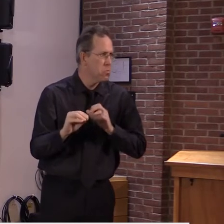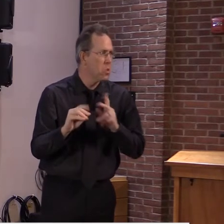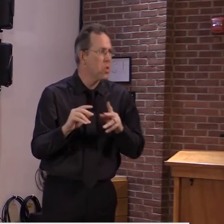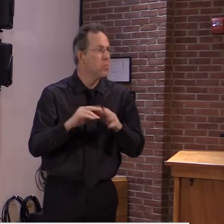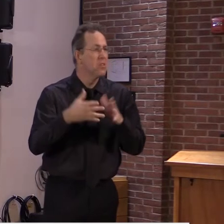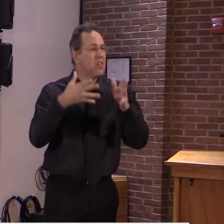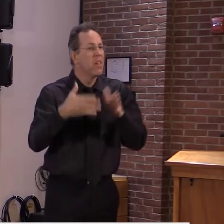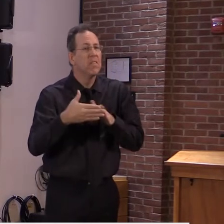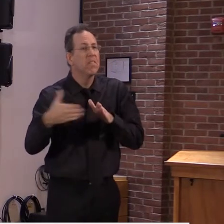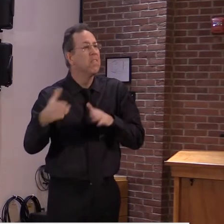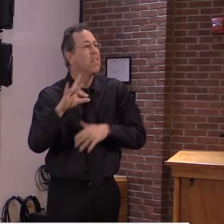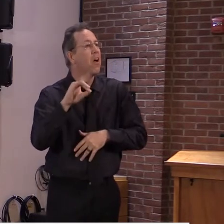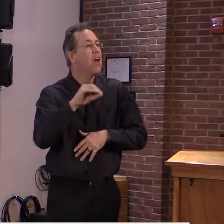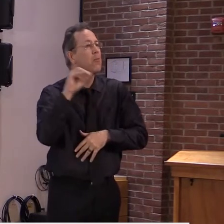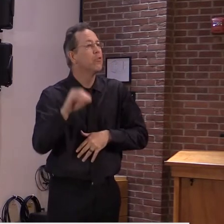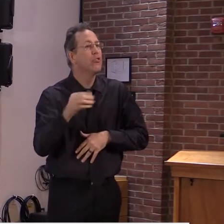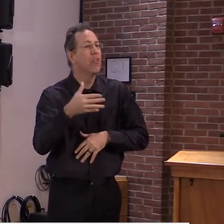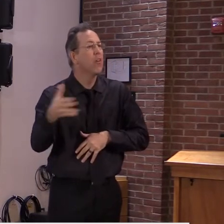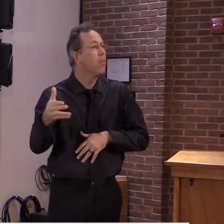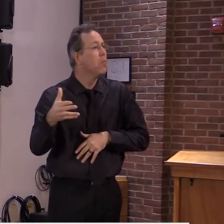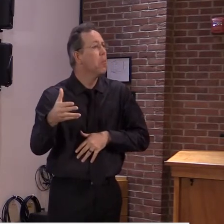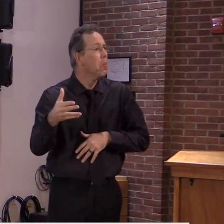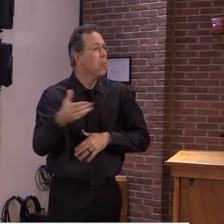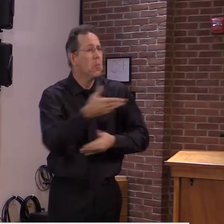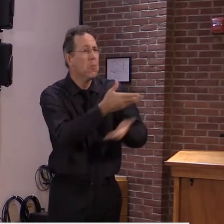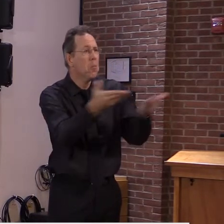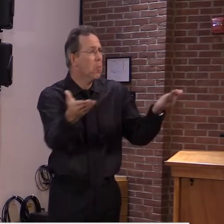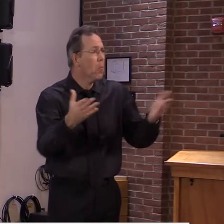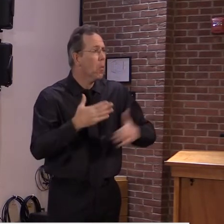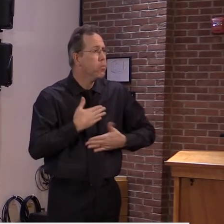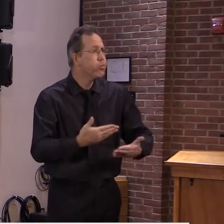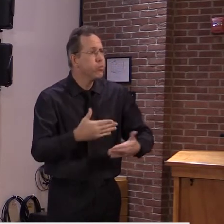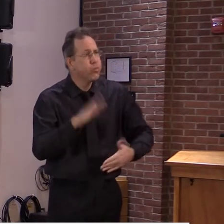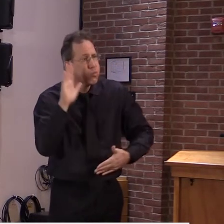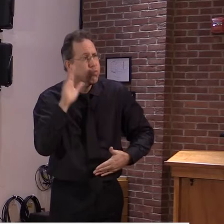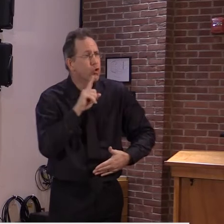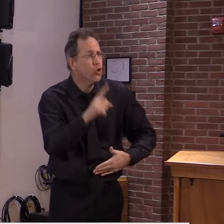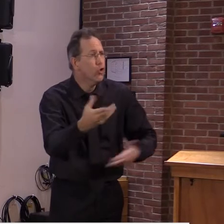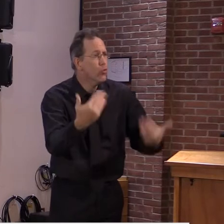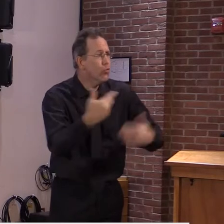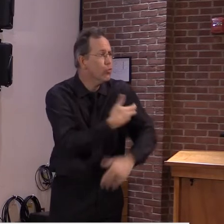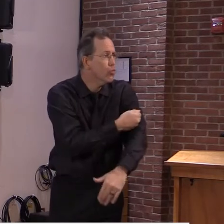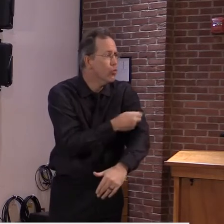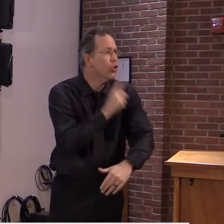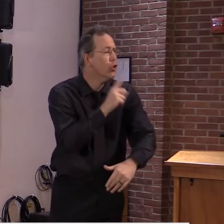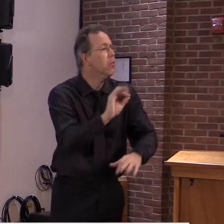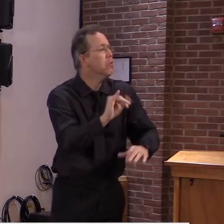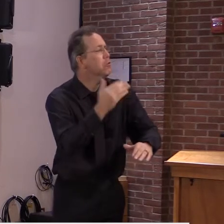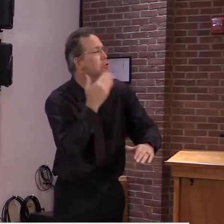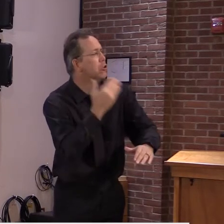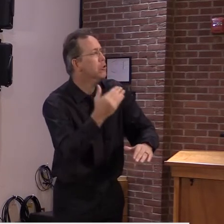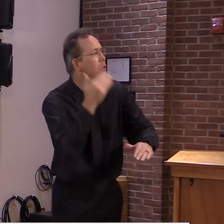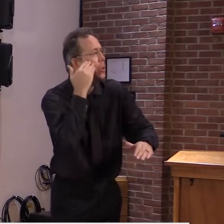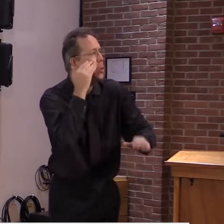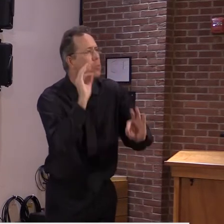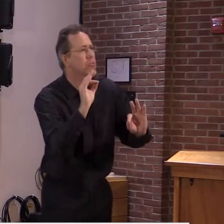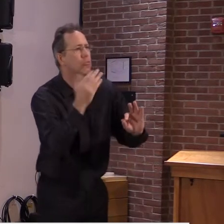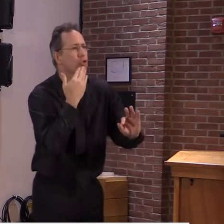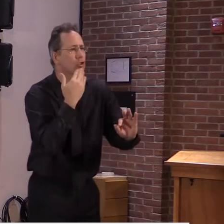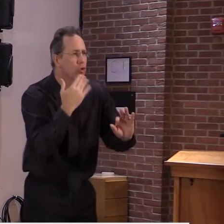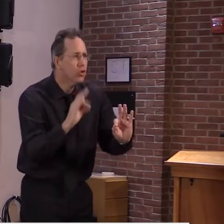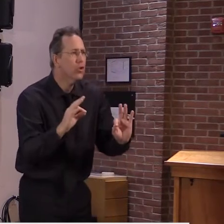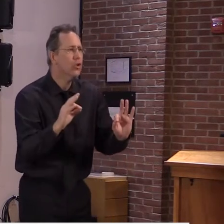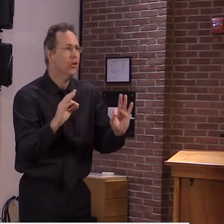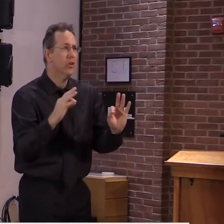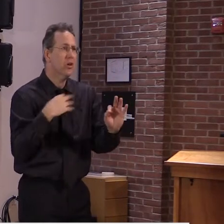who continue to abide by all of the usual guidance that helps prevent us transmit virus from one person